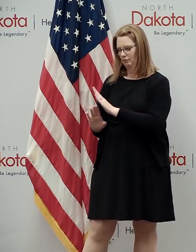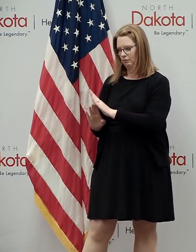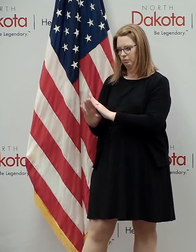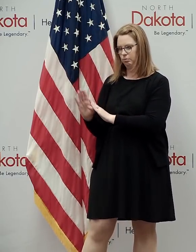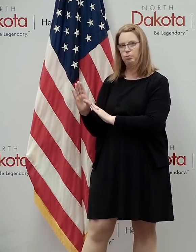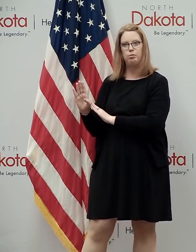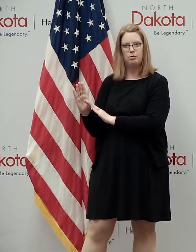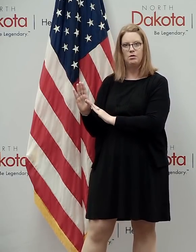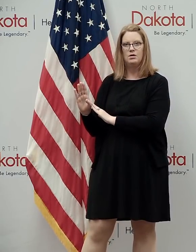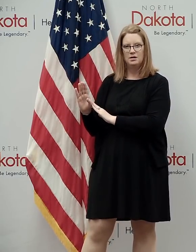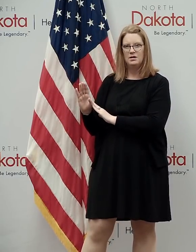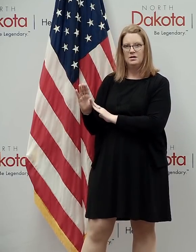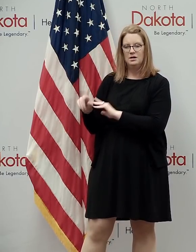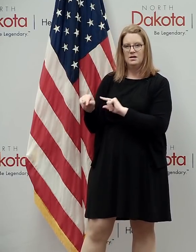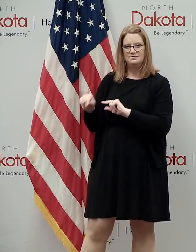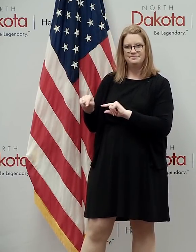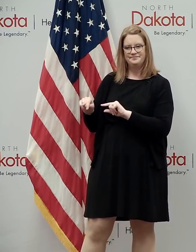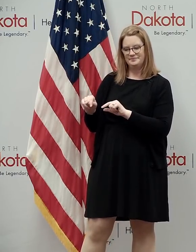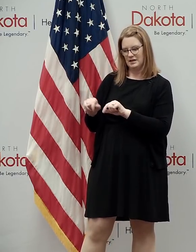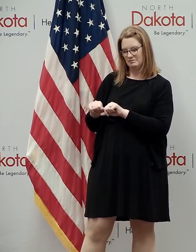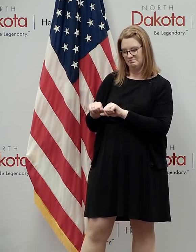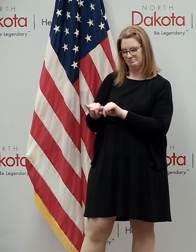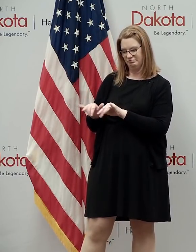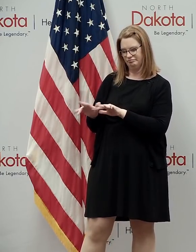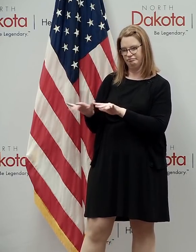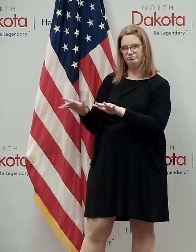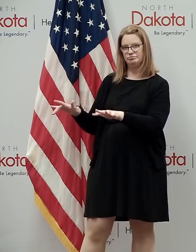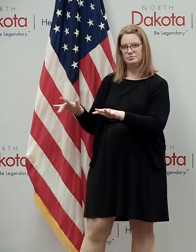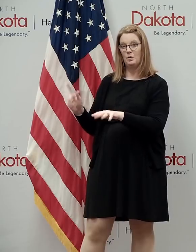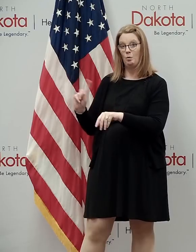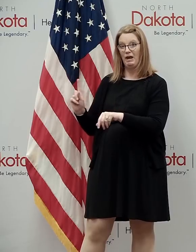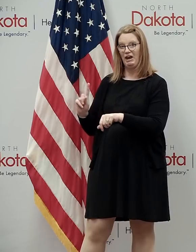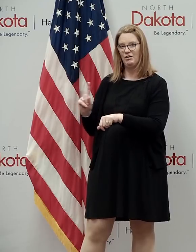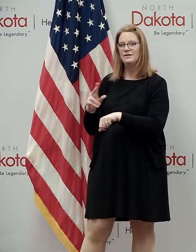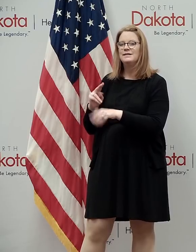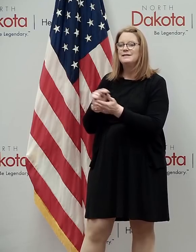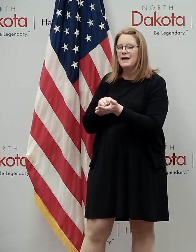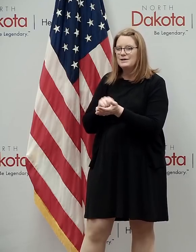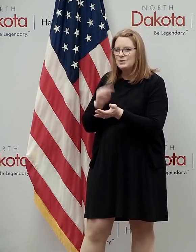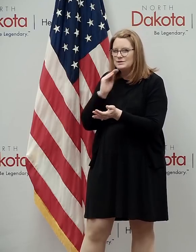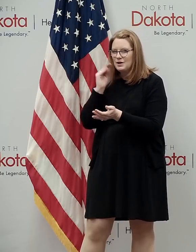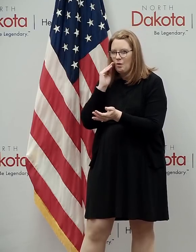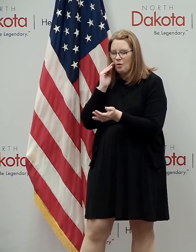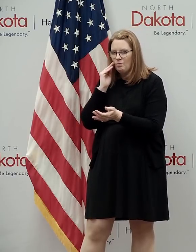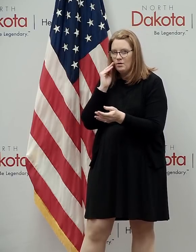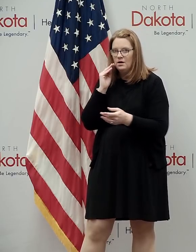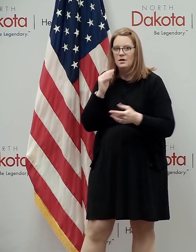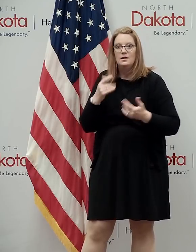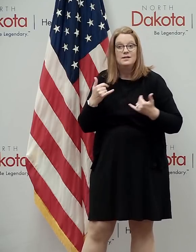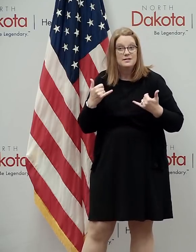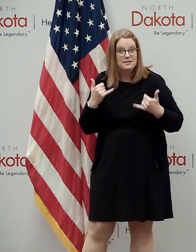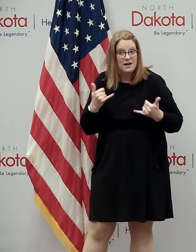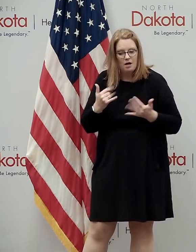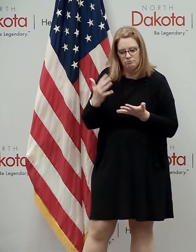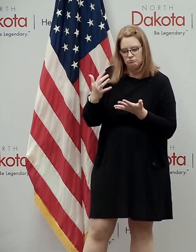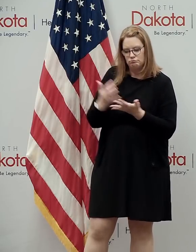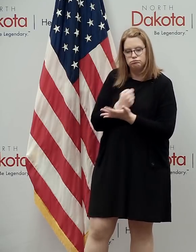of infections that were spreading through long-term care with the great work we've done on the